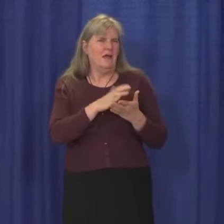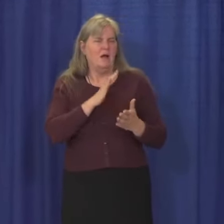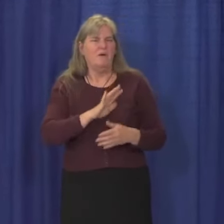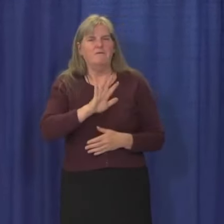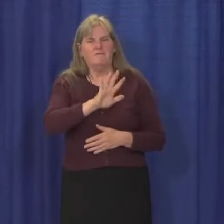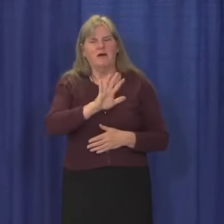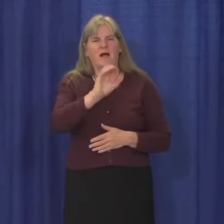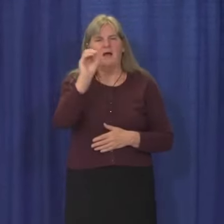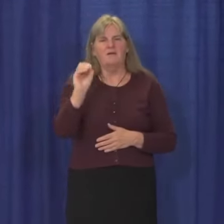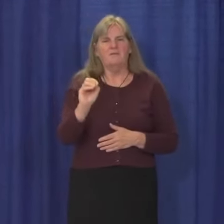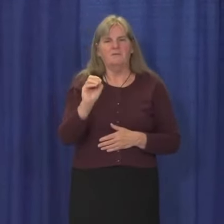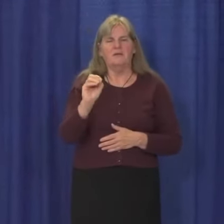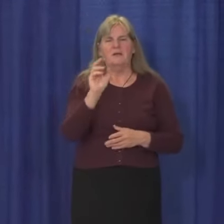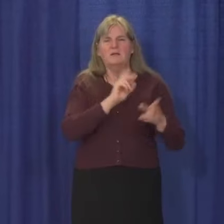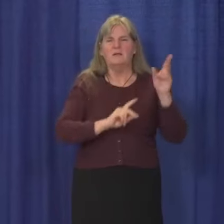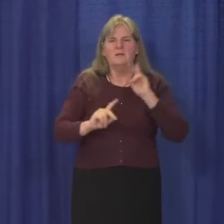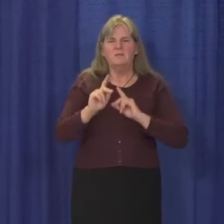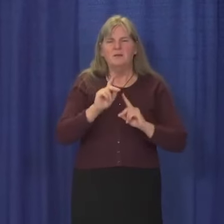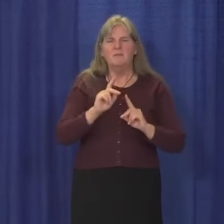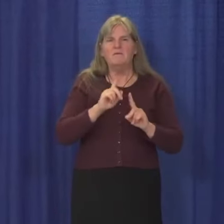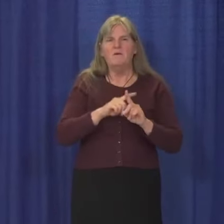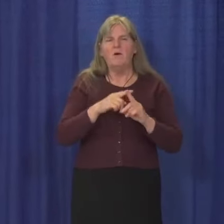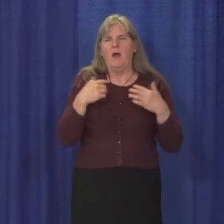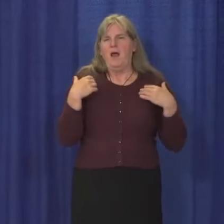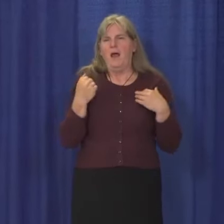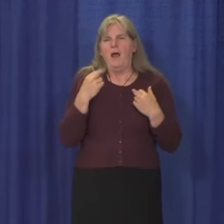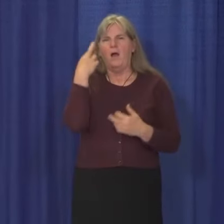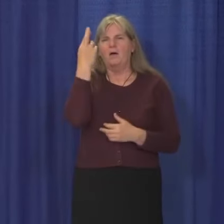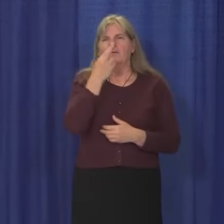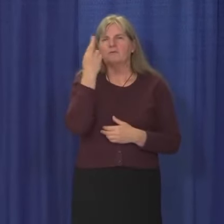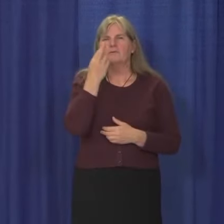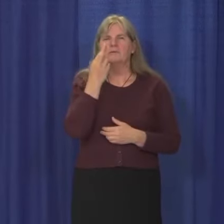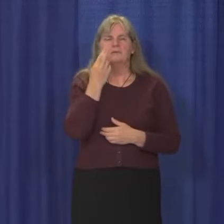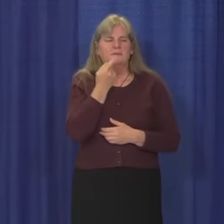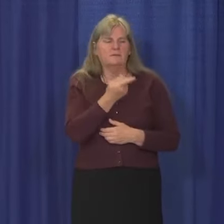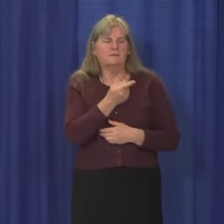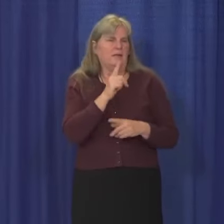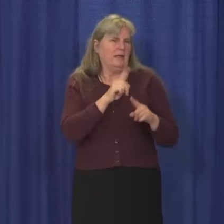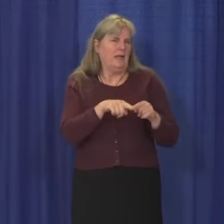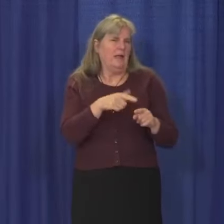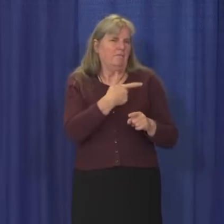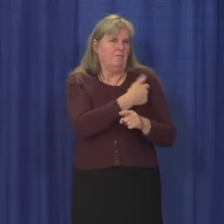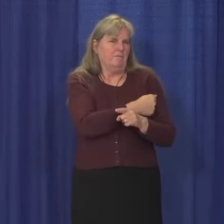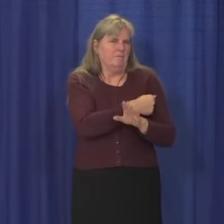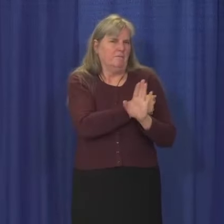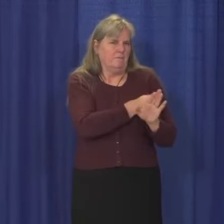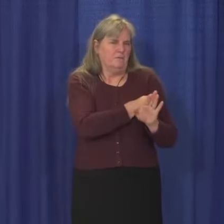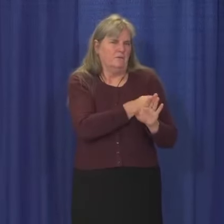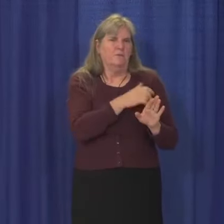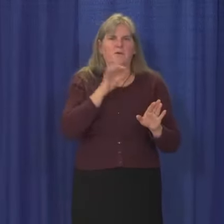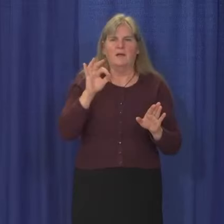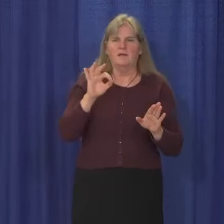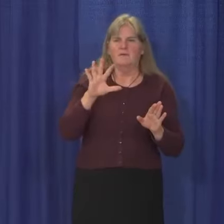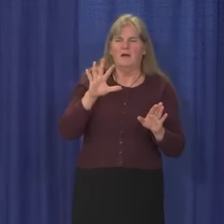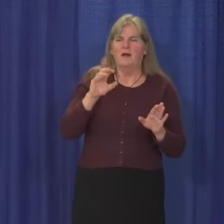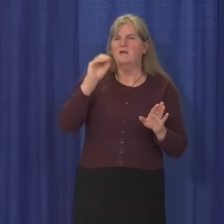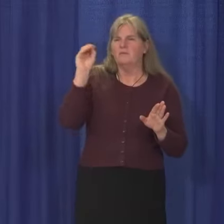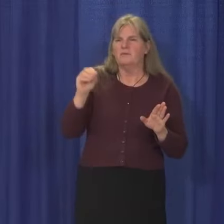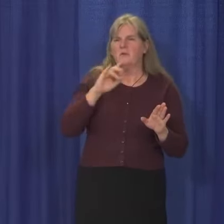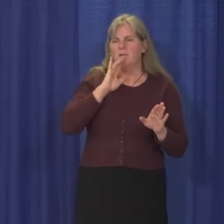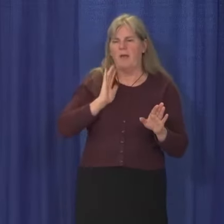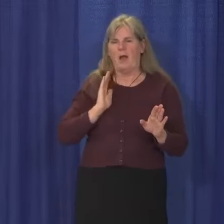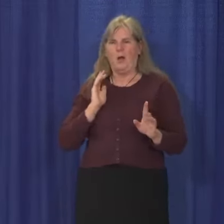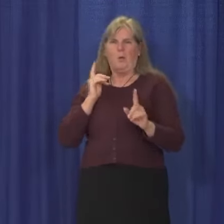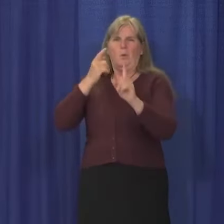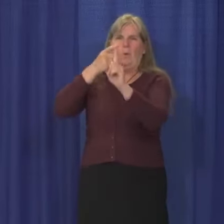of the population who, for medical reasons, medical conditions, can't get vaccinated. So 95% is the goal of